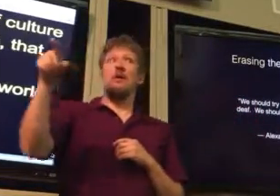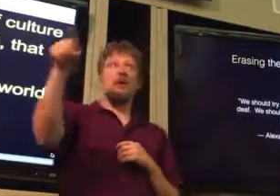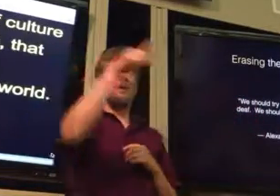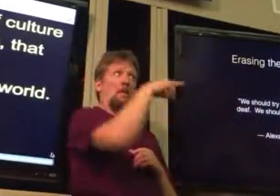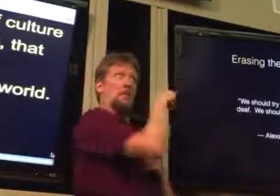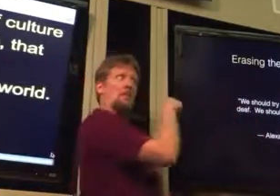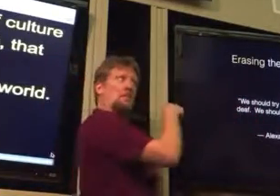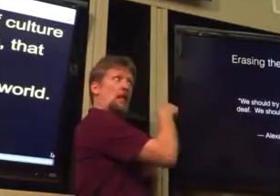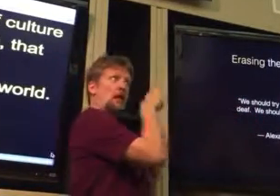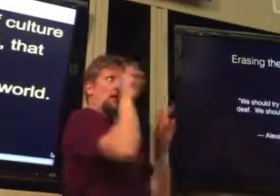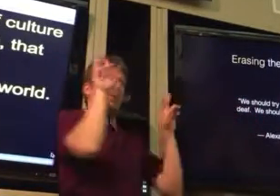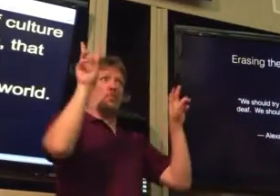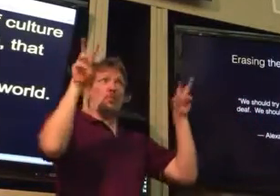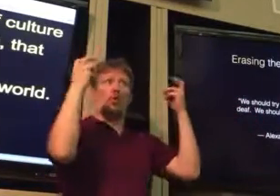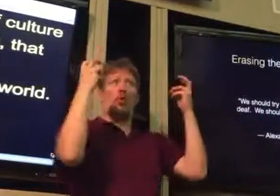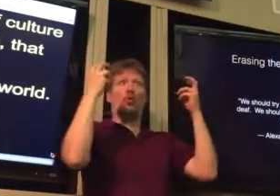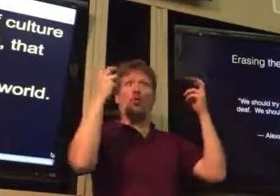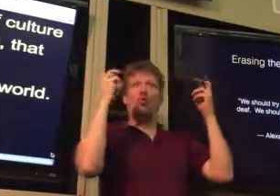Okay, so this quote